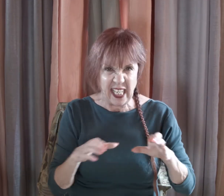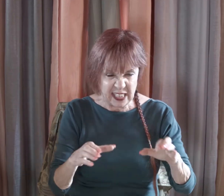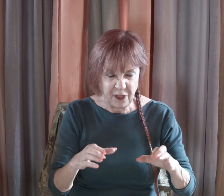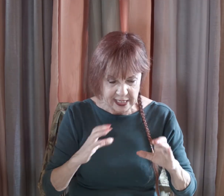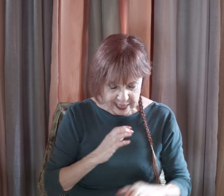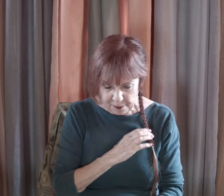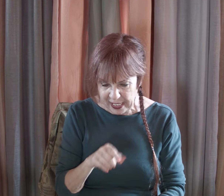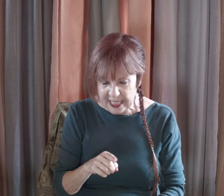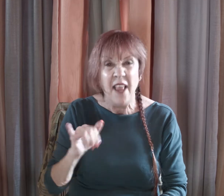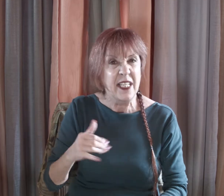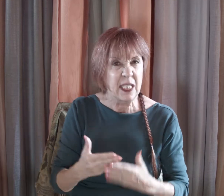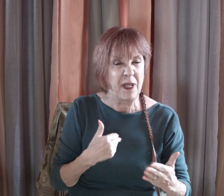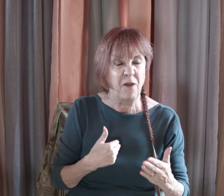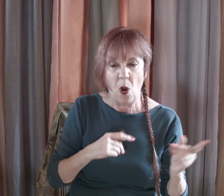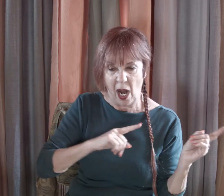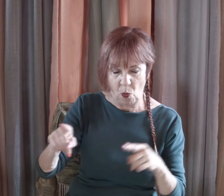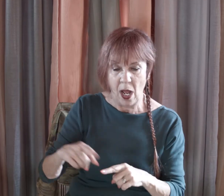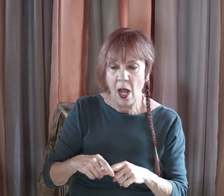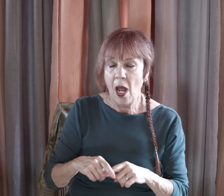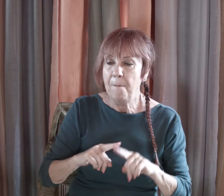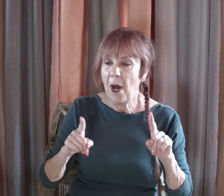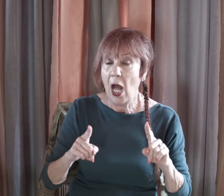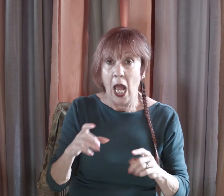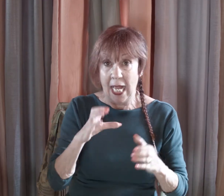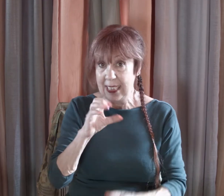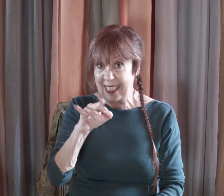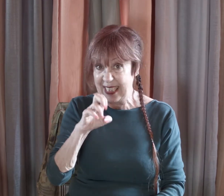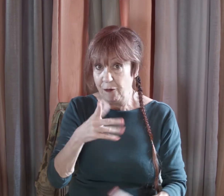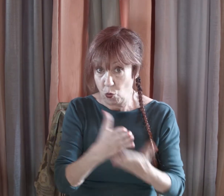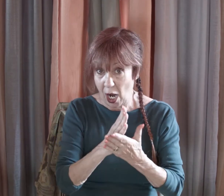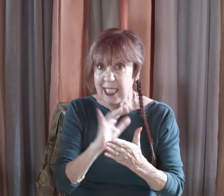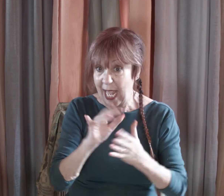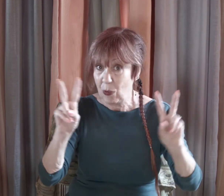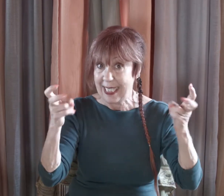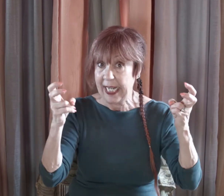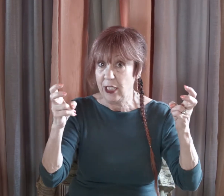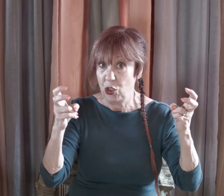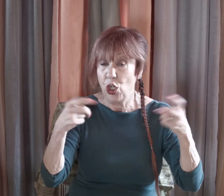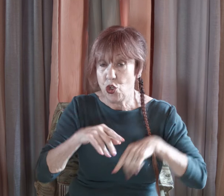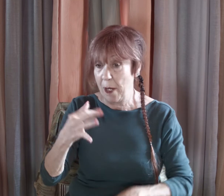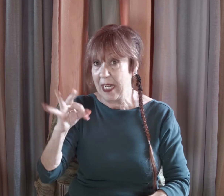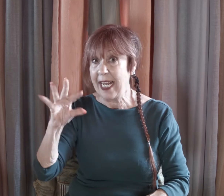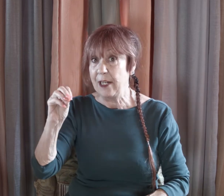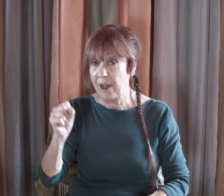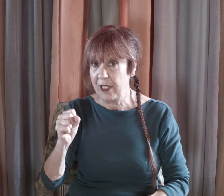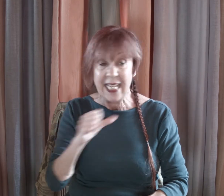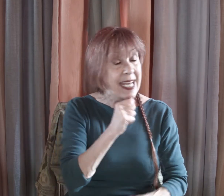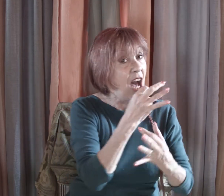had all this was just before I went to Cal. But civil rights was the issue in the 60s, not free